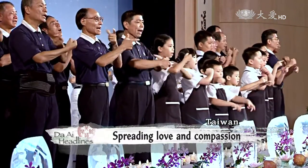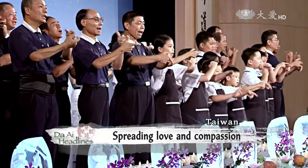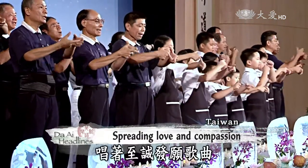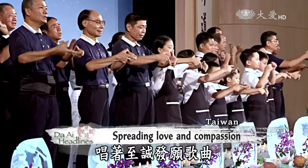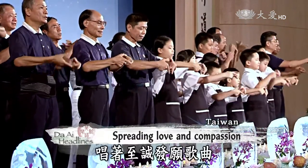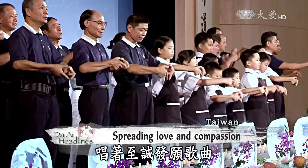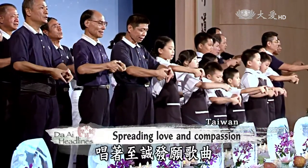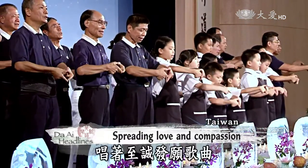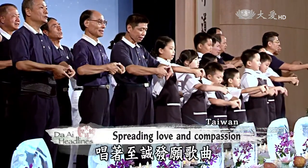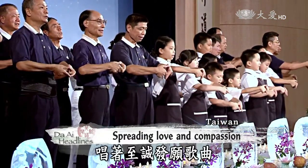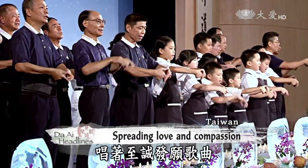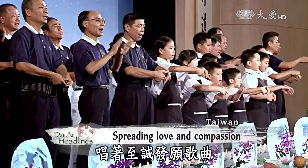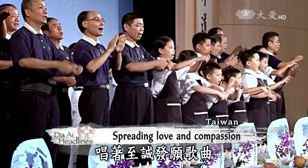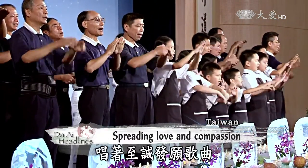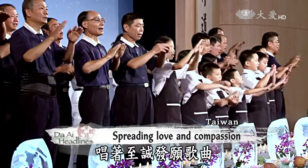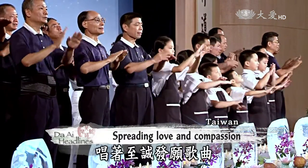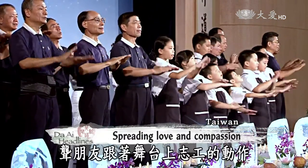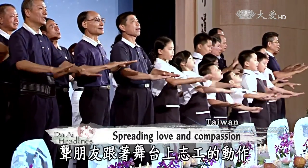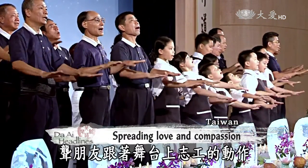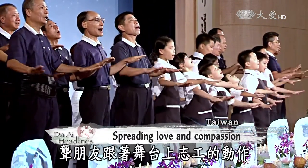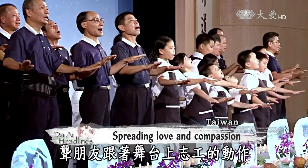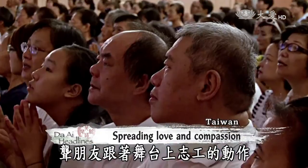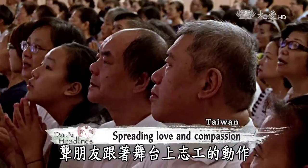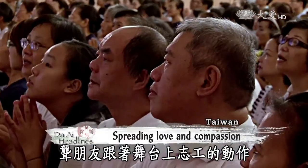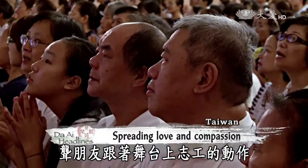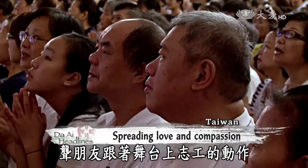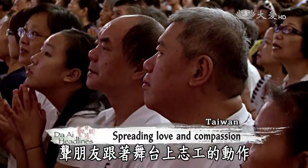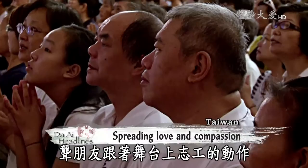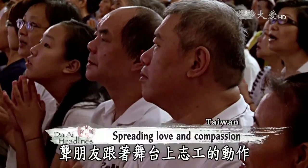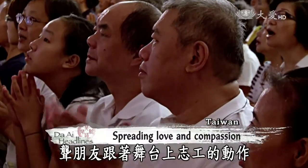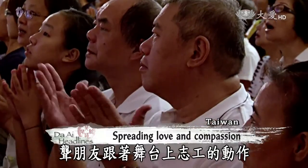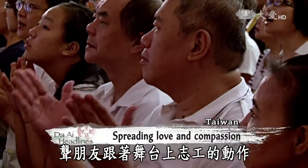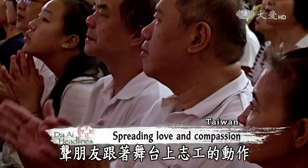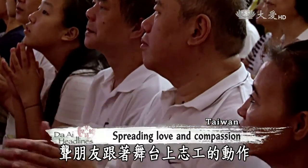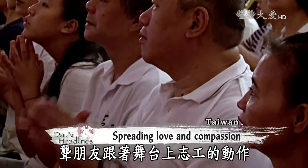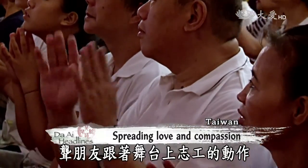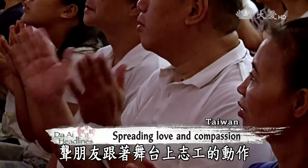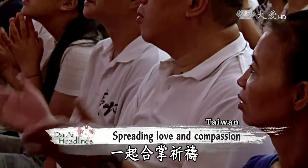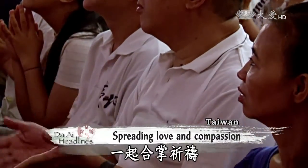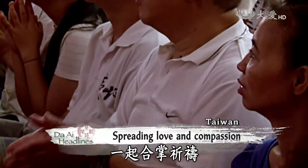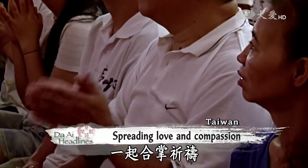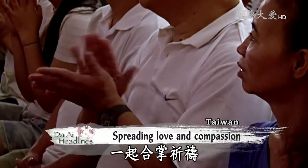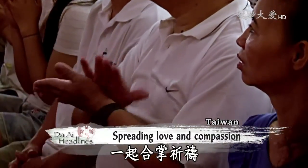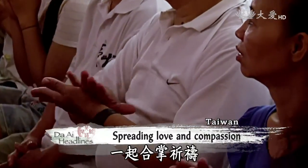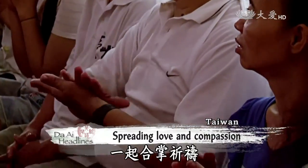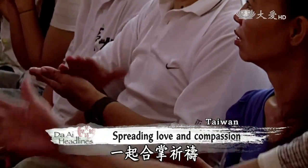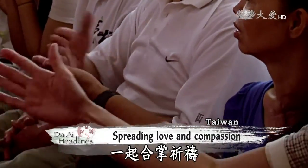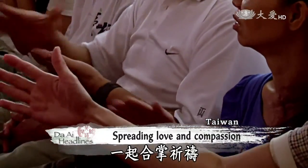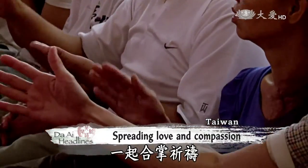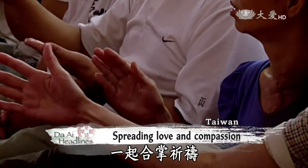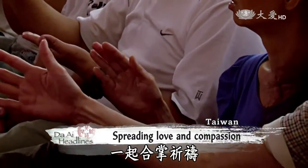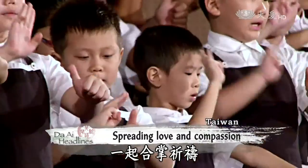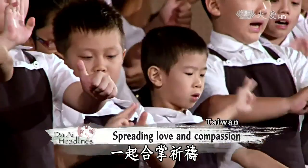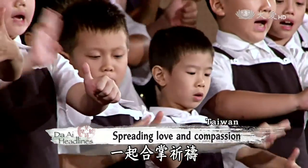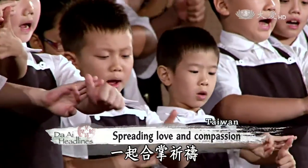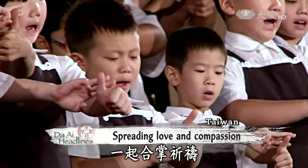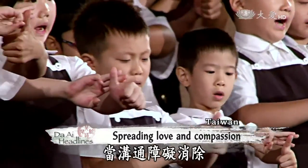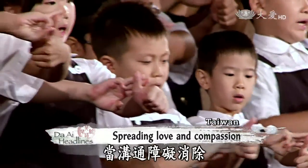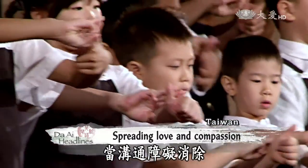Singing Vow with utmost sincerity, deaf friends raised their hands in prayers, following the moves of volunteers on stage. When